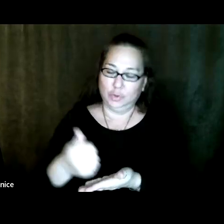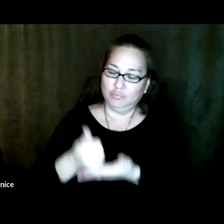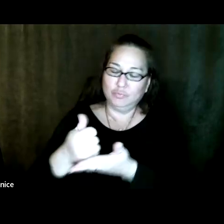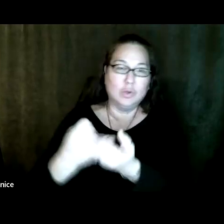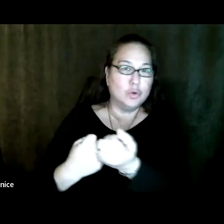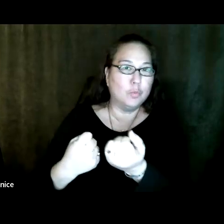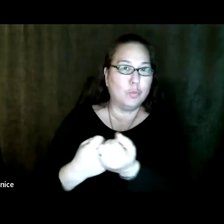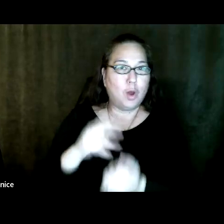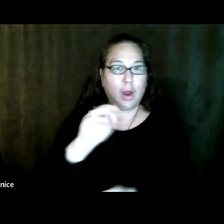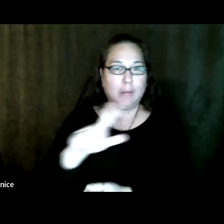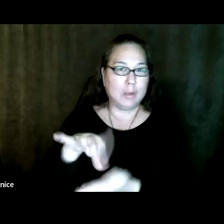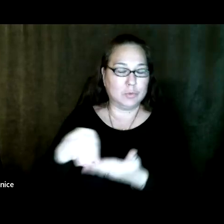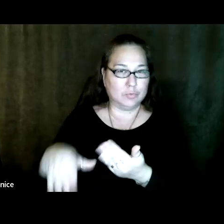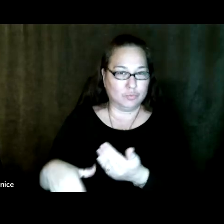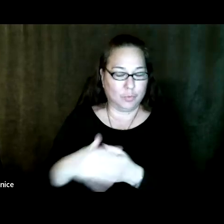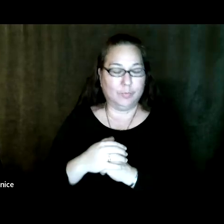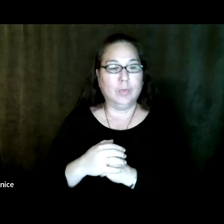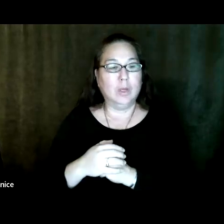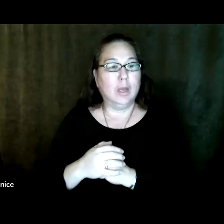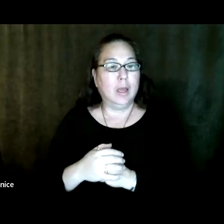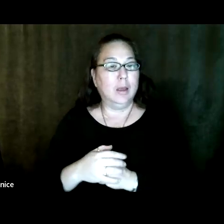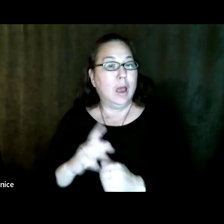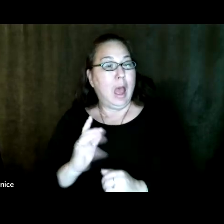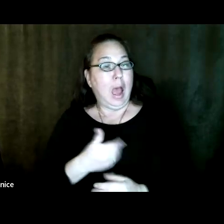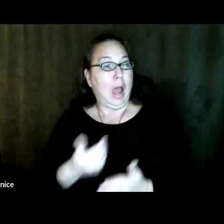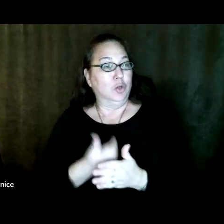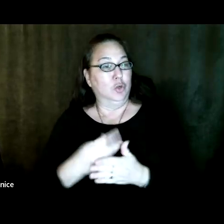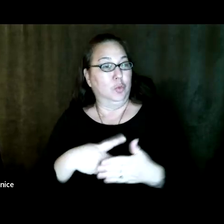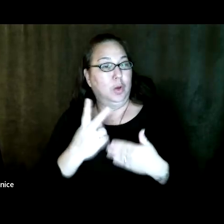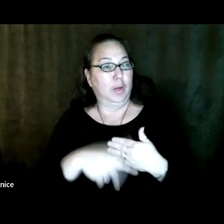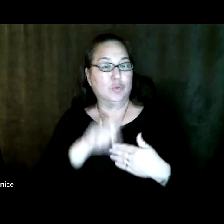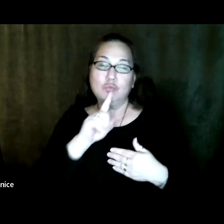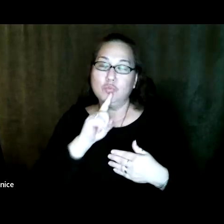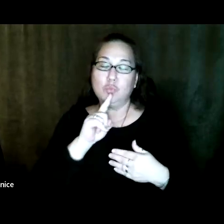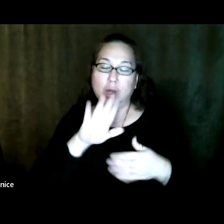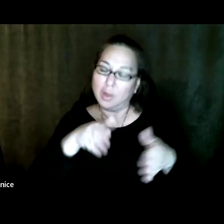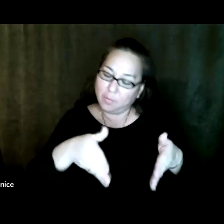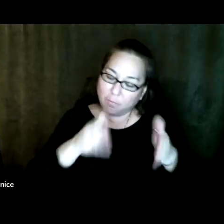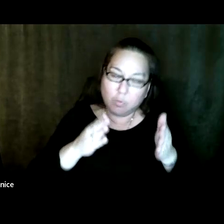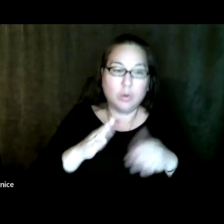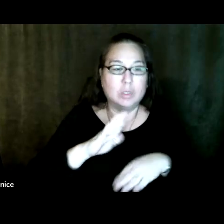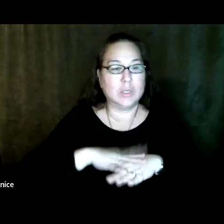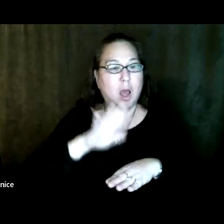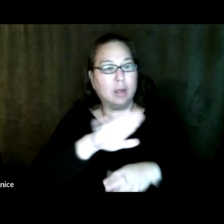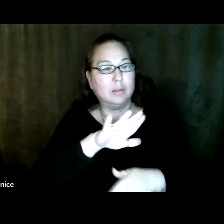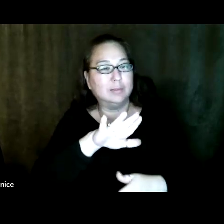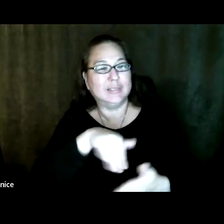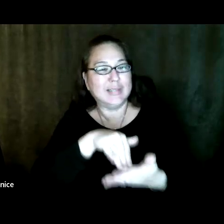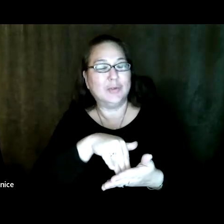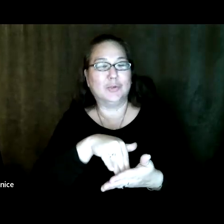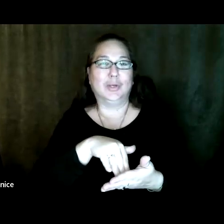our commitment to centering students' identities and leveraging their home language to accelerate their learning in school.